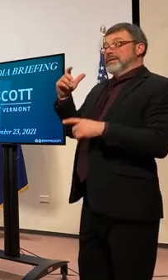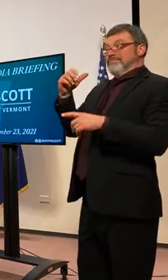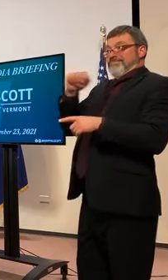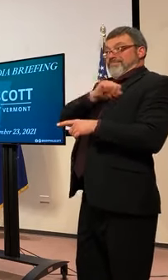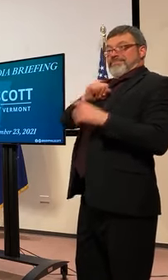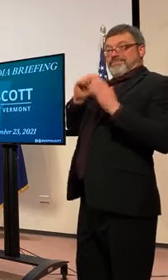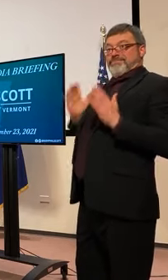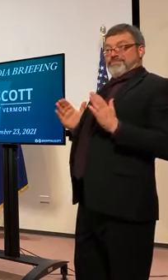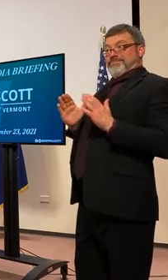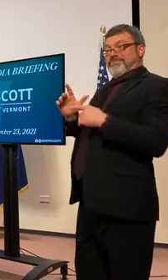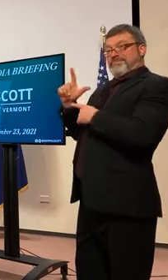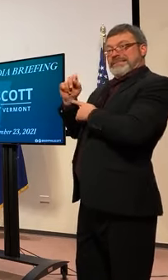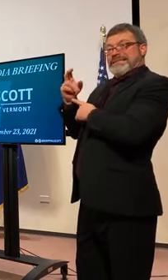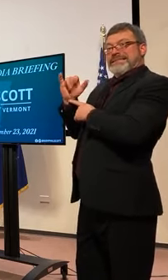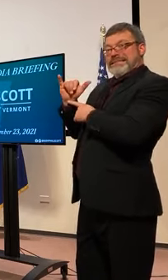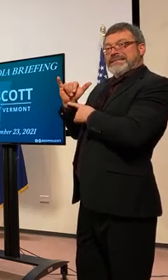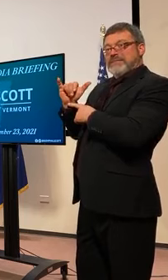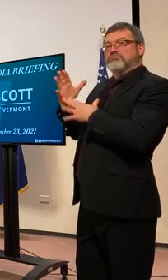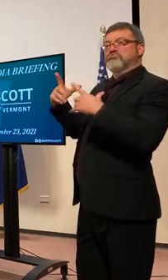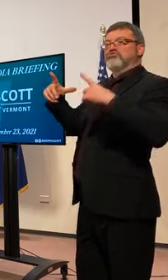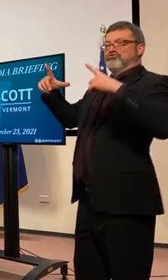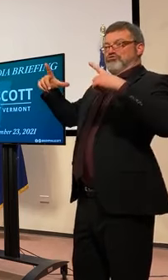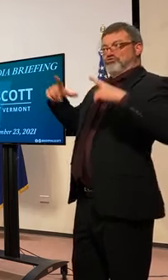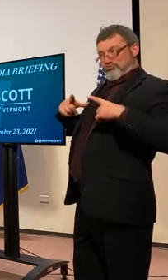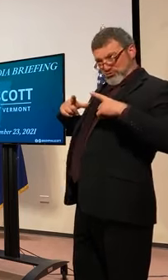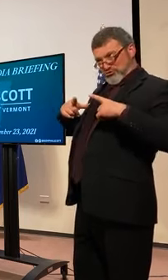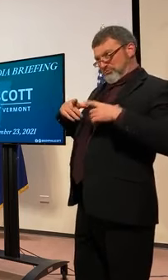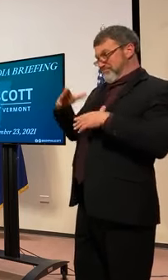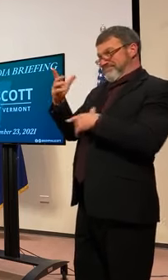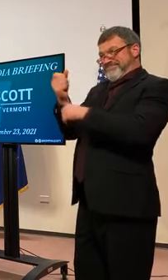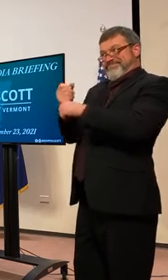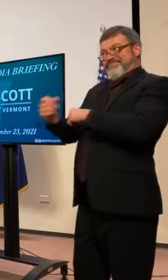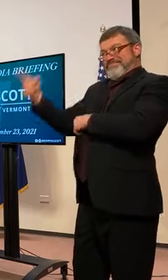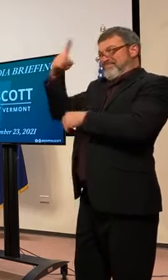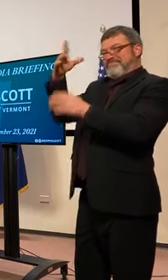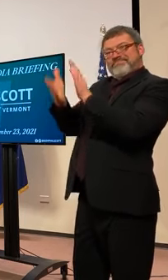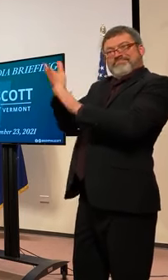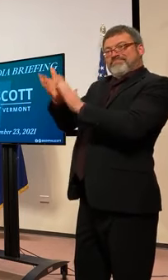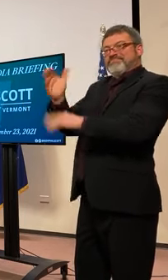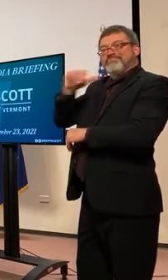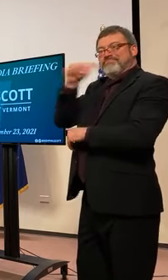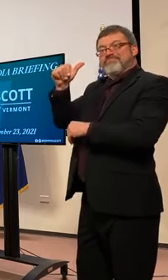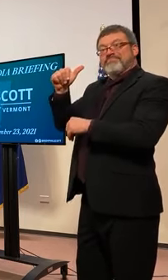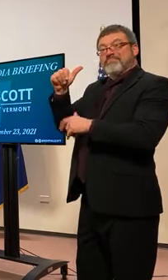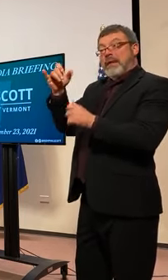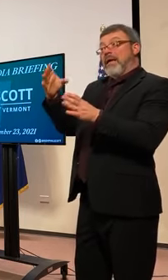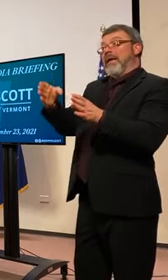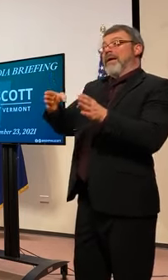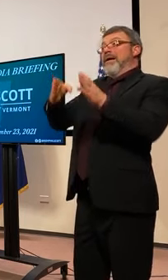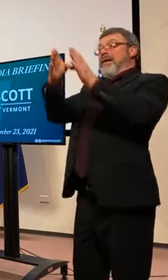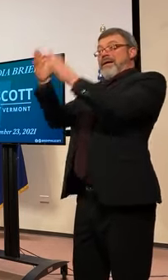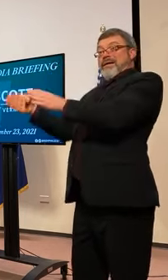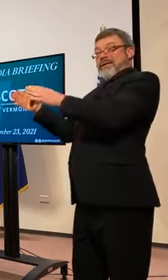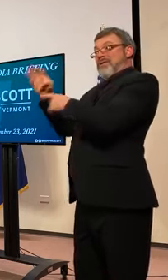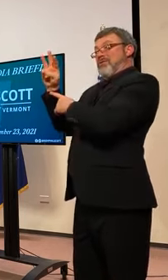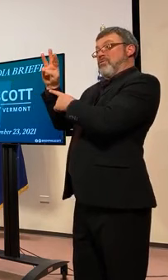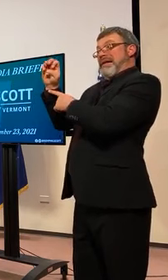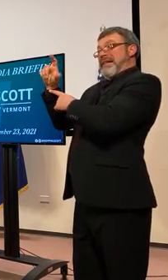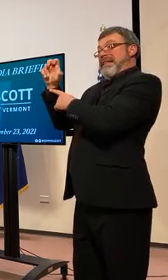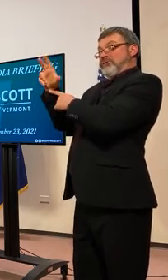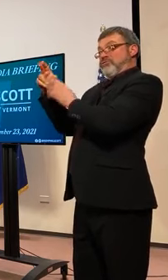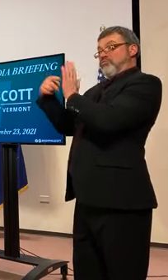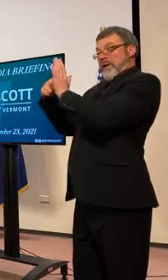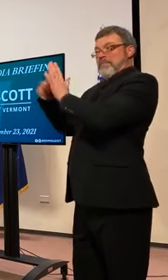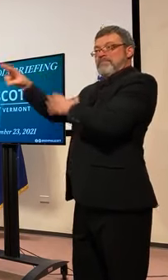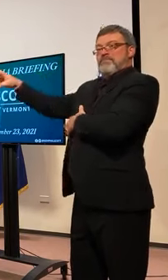before you do that, do you support Peter Welch's campaign for the Senate, and if not, why not? Well, I've worked